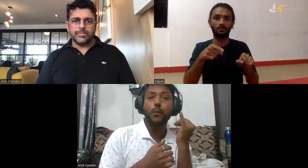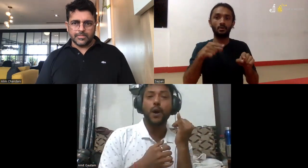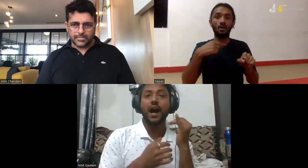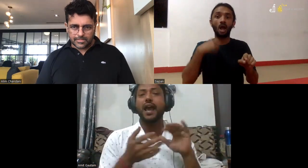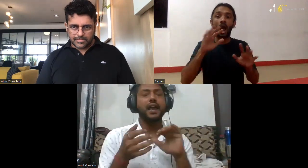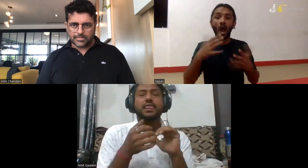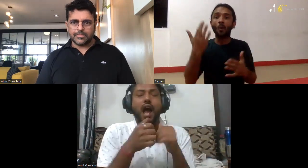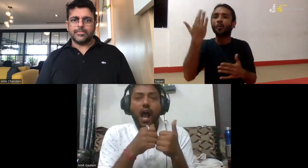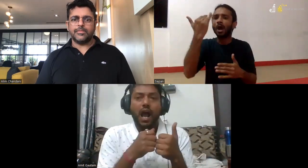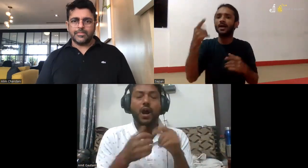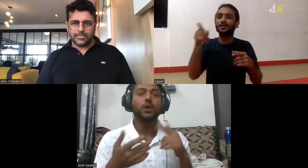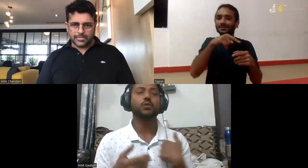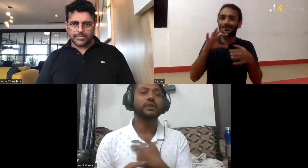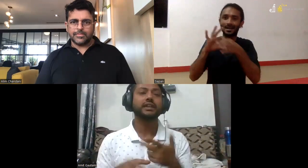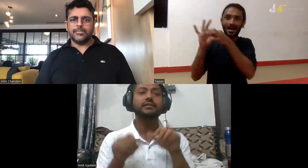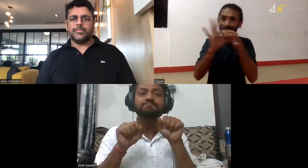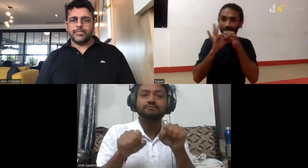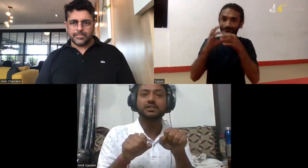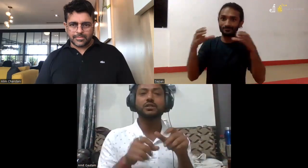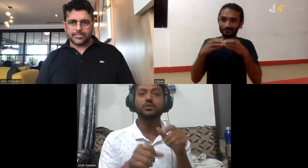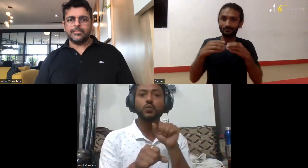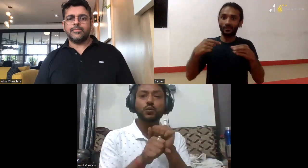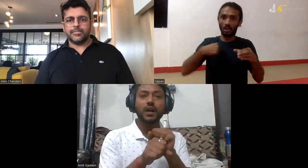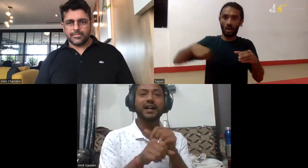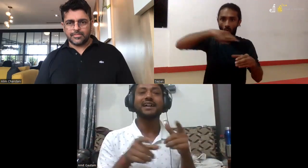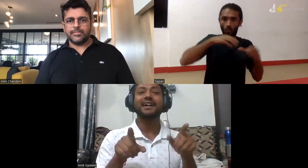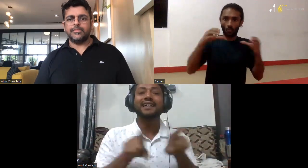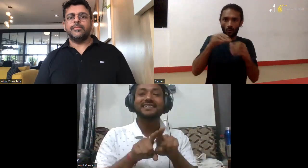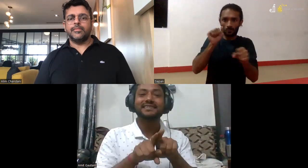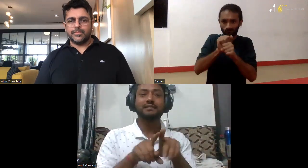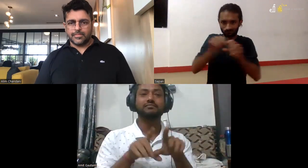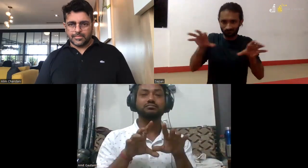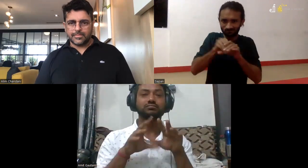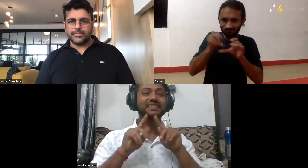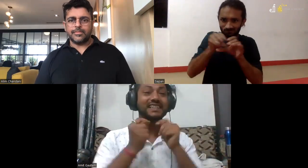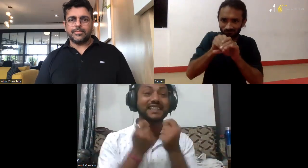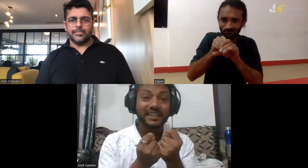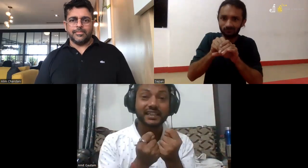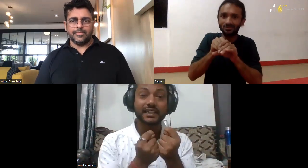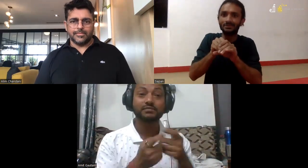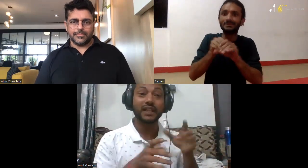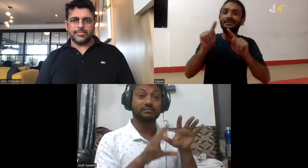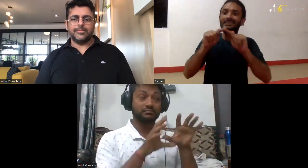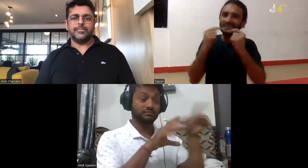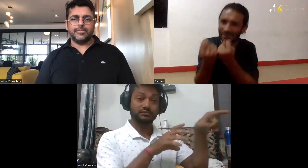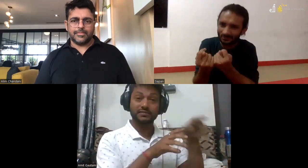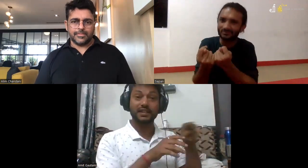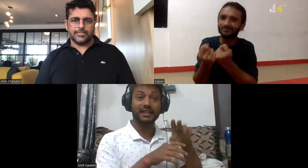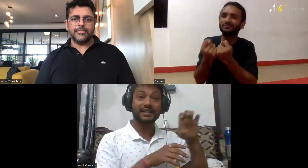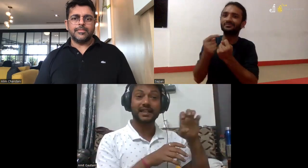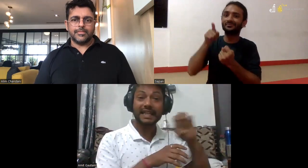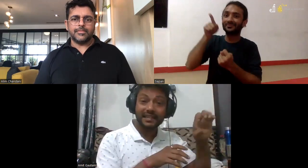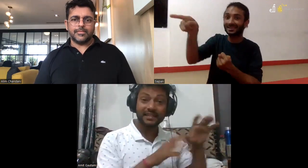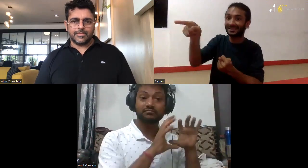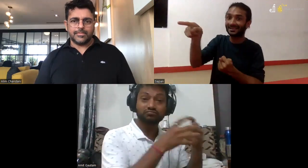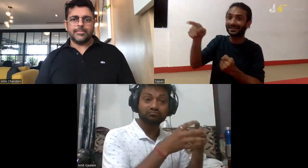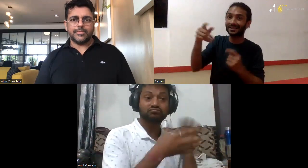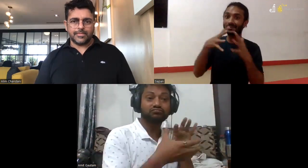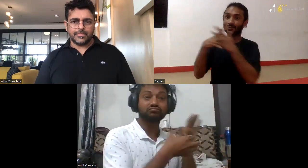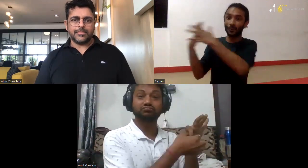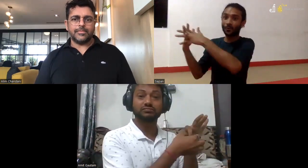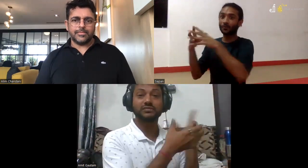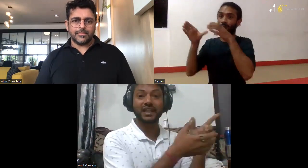would also like to encourage the other people, but while encouraging other people, I myself become weak